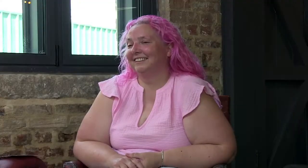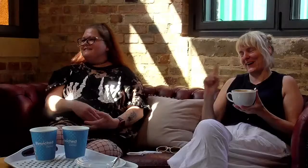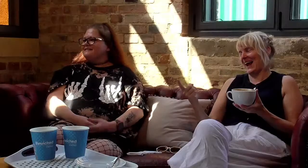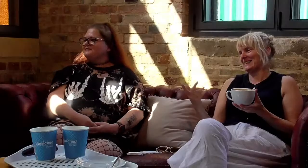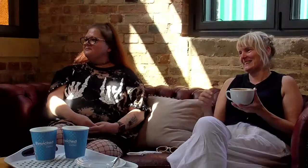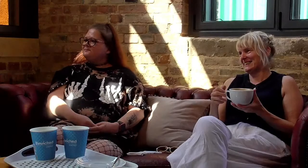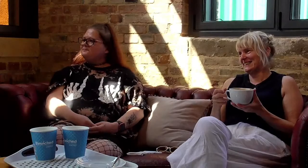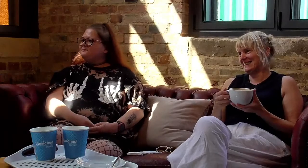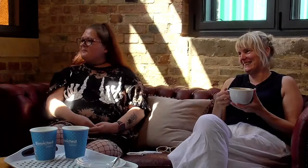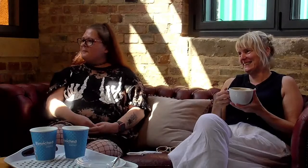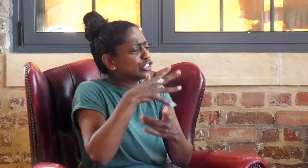here's your food.